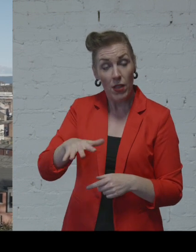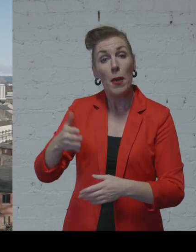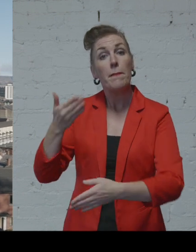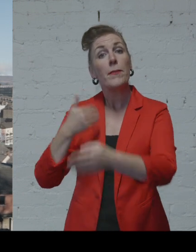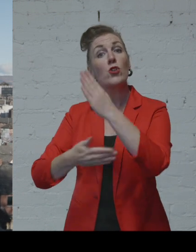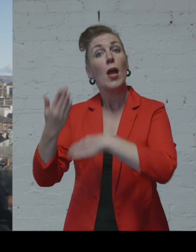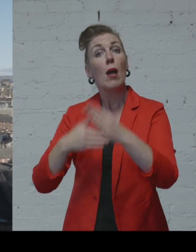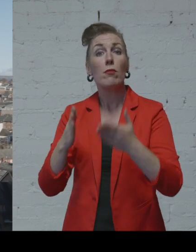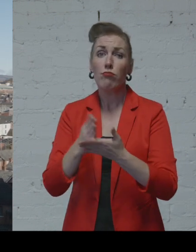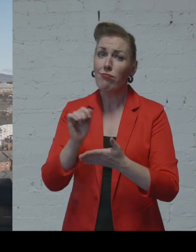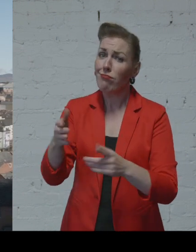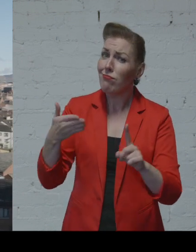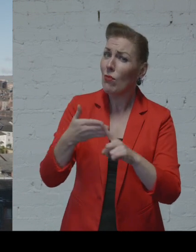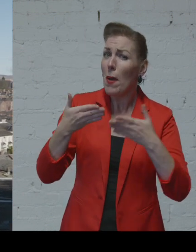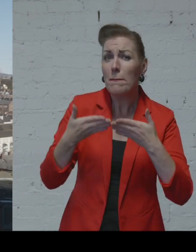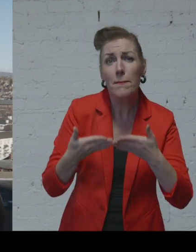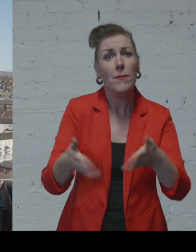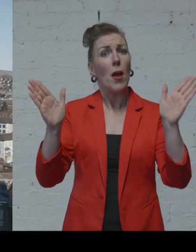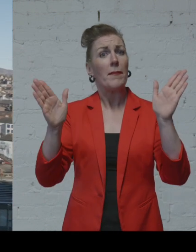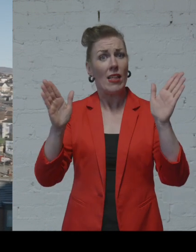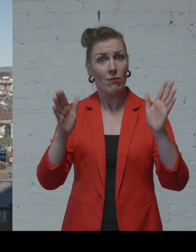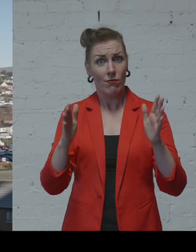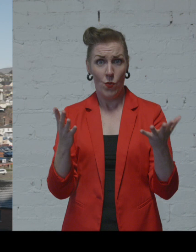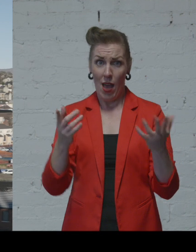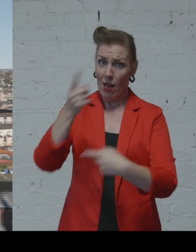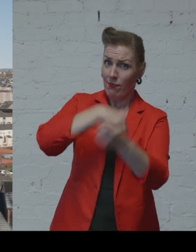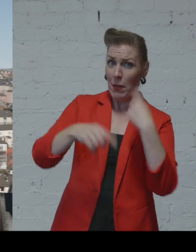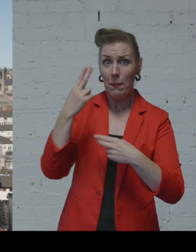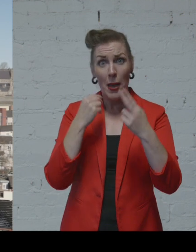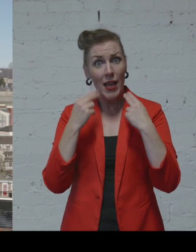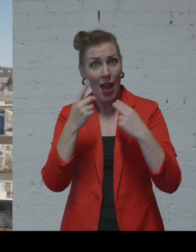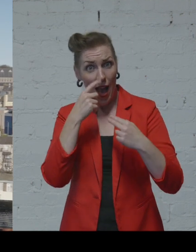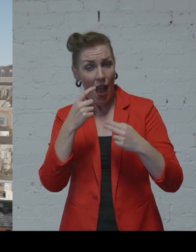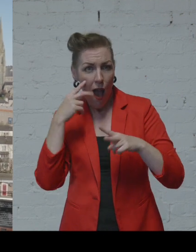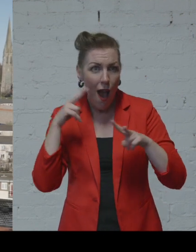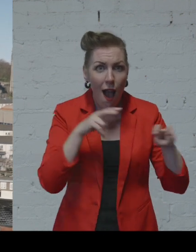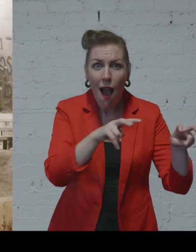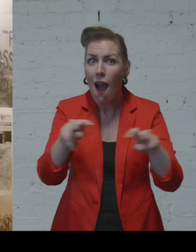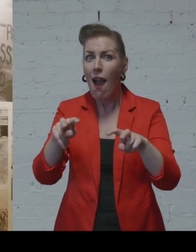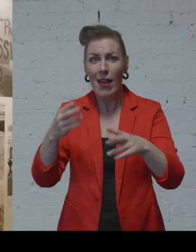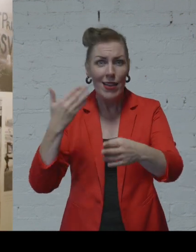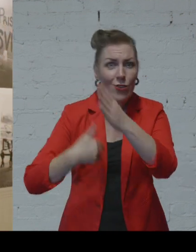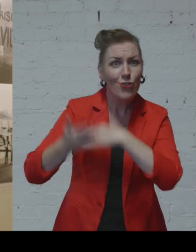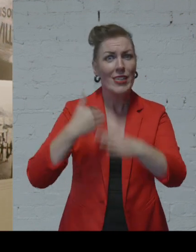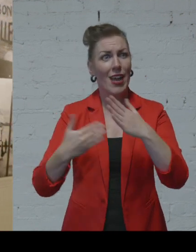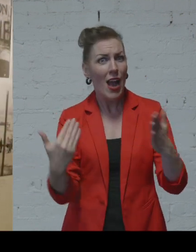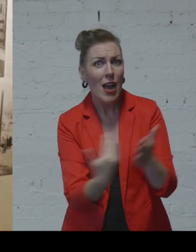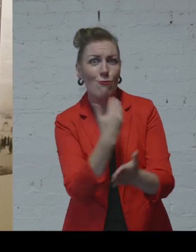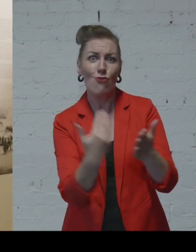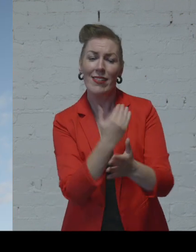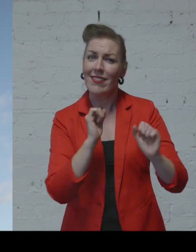The museum was designed as a public space where the concept of Free Derry could be explored in both an historic and contemporary